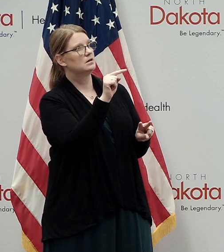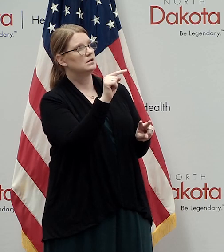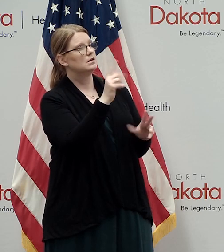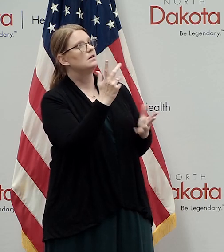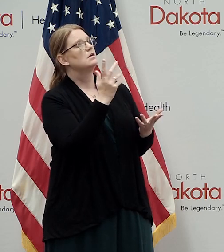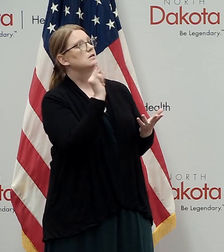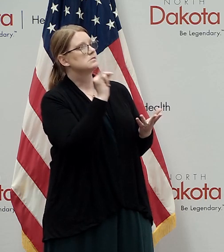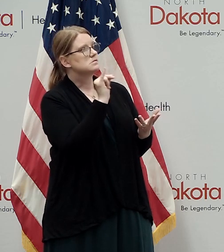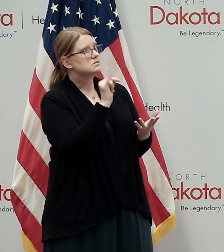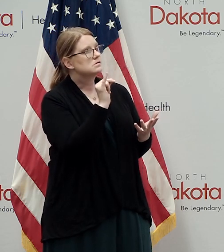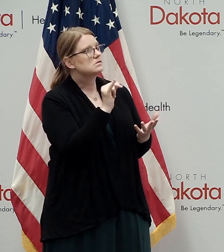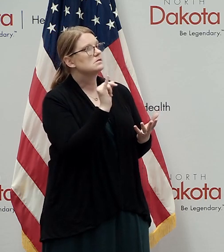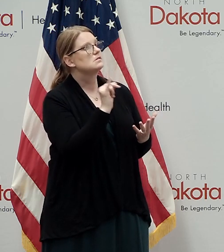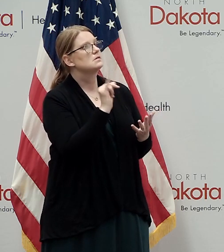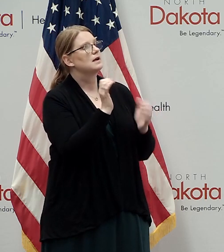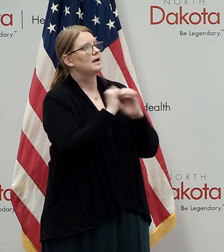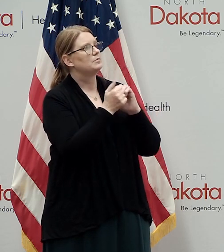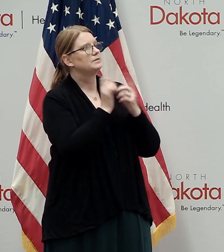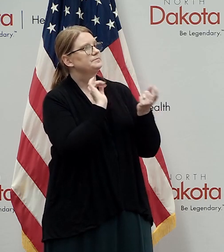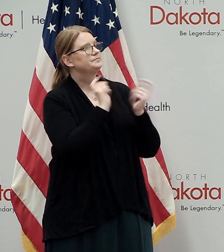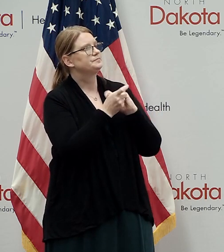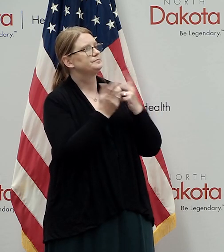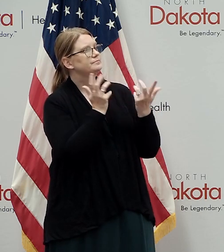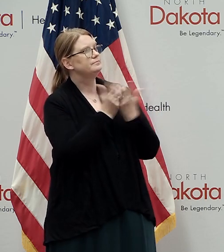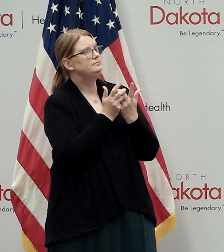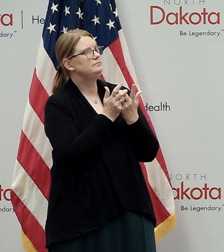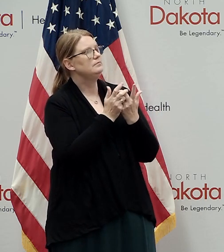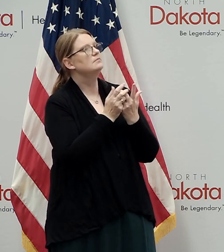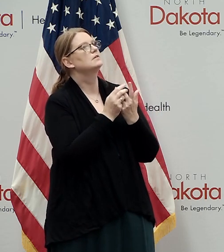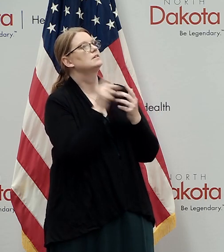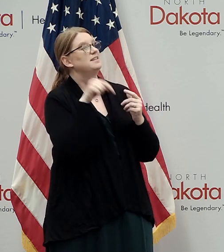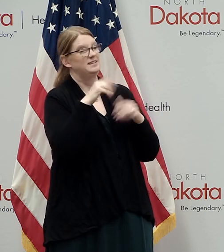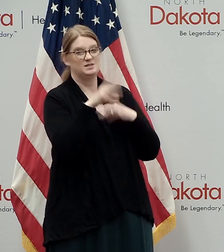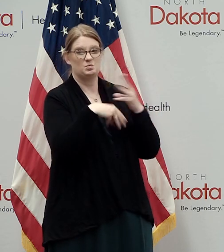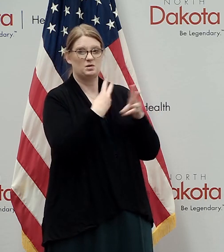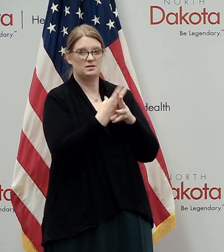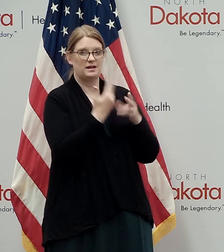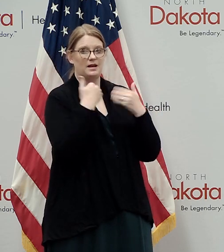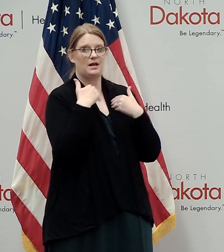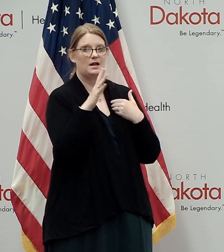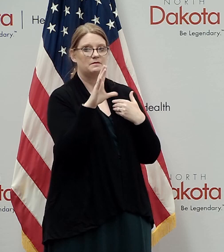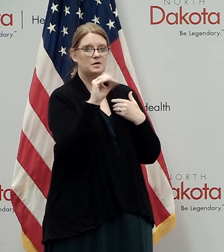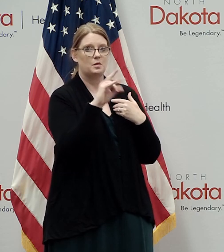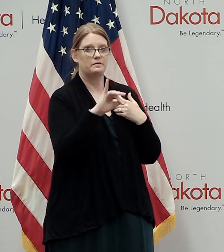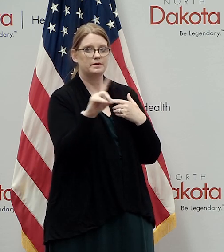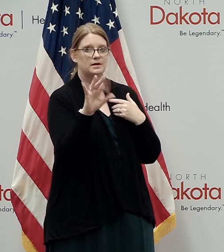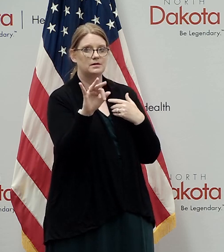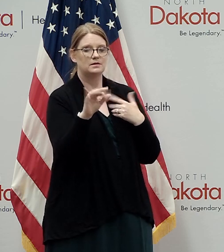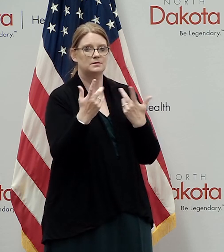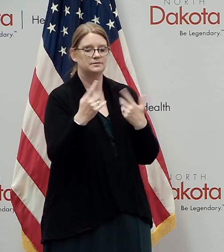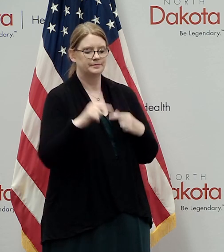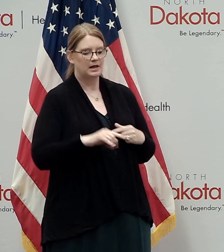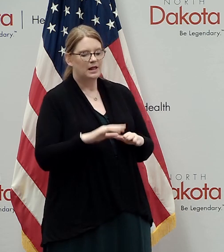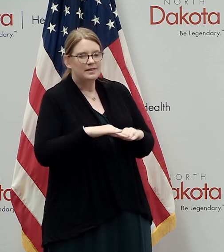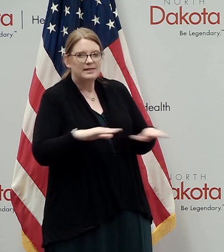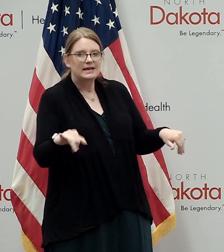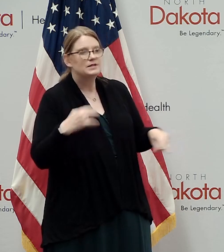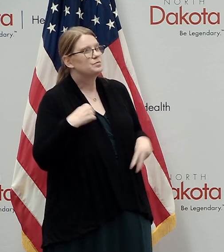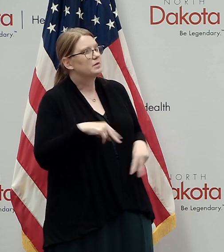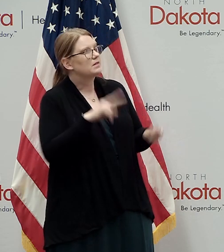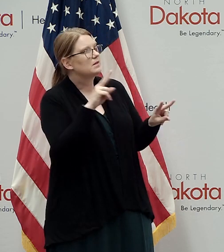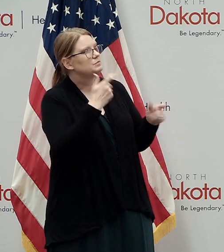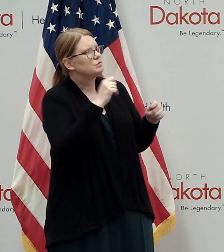adjust to a world with COVID-19. They will be watching us and looking to us